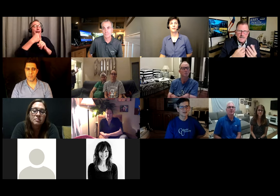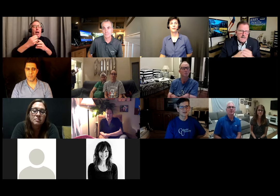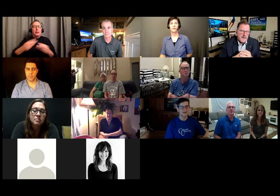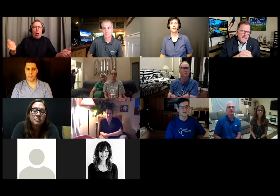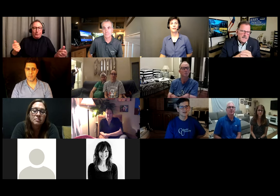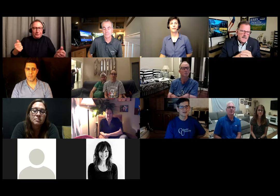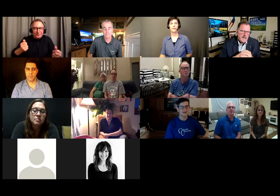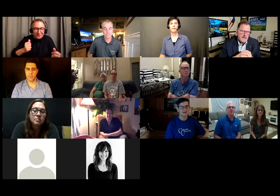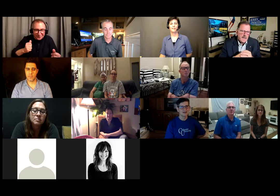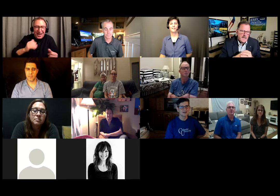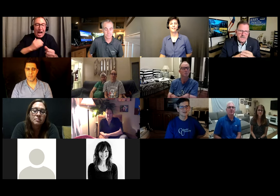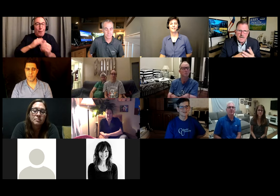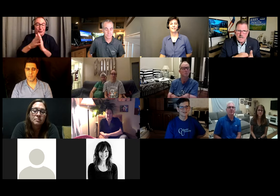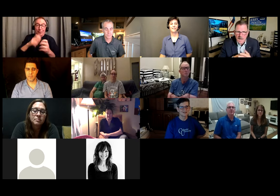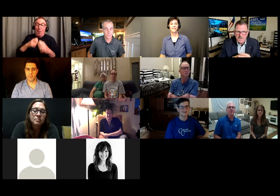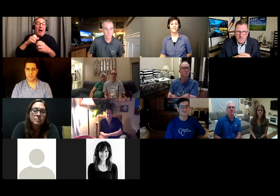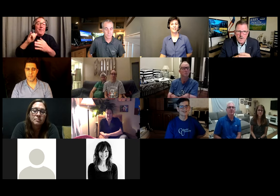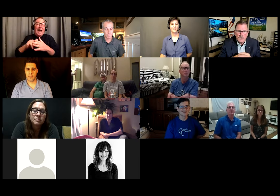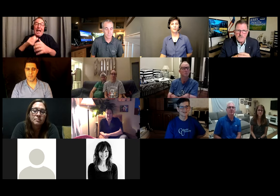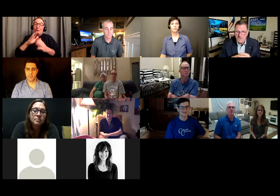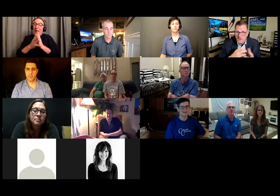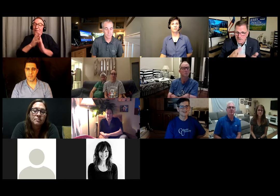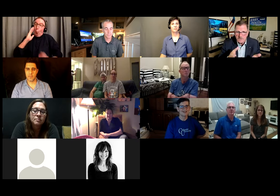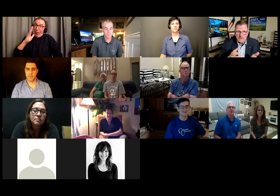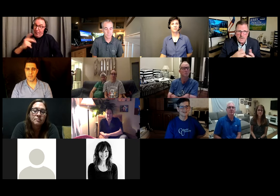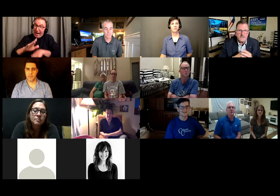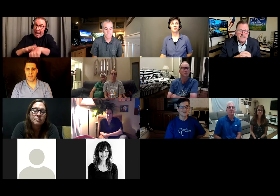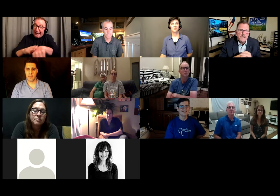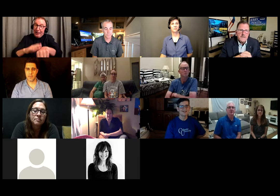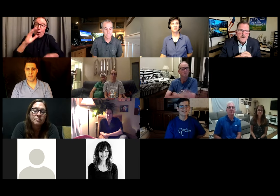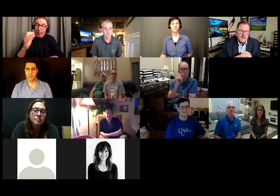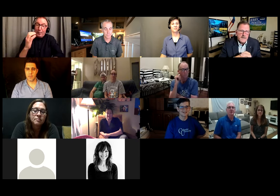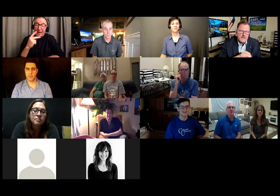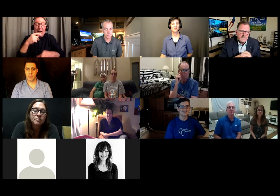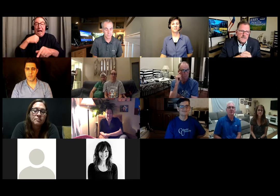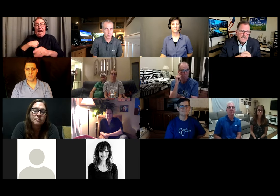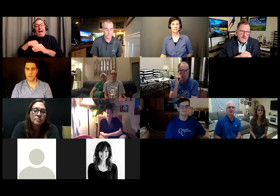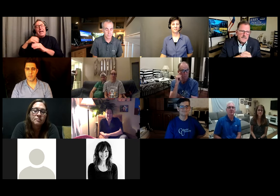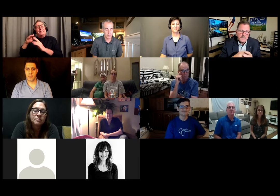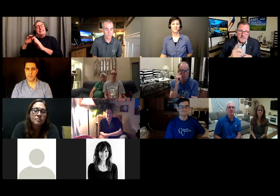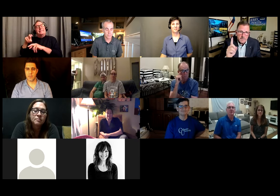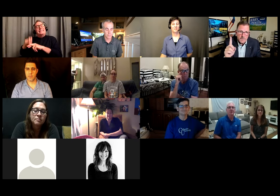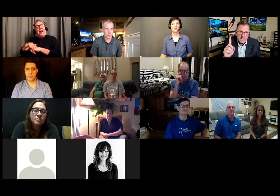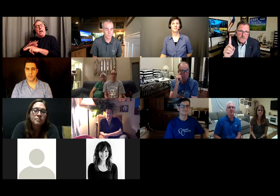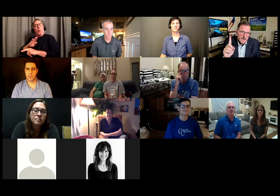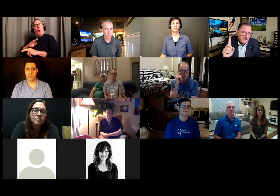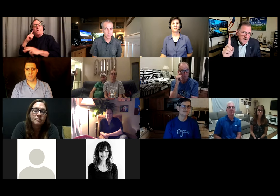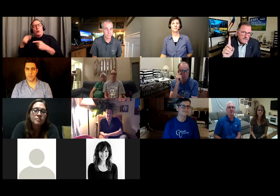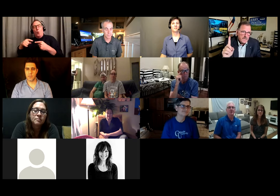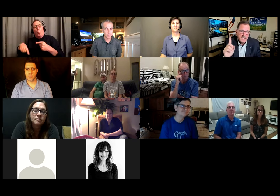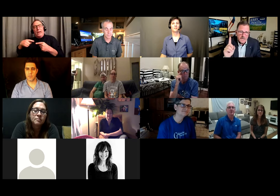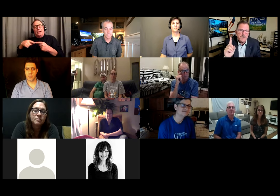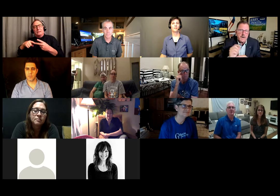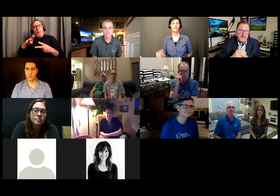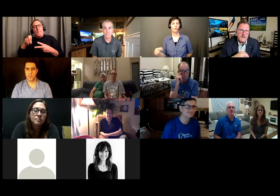back. And I sit on the LAFTA board, which is the Wheels Bus agency. It's the number one transit